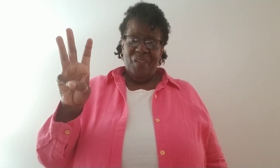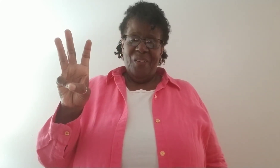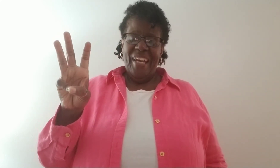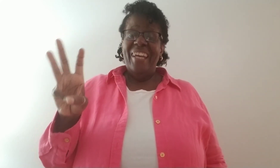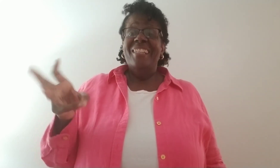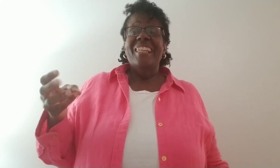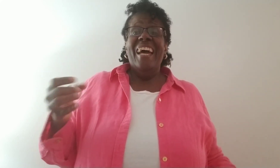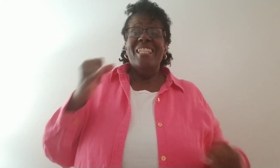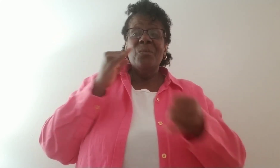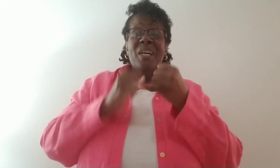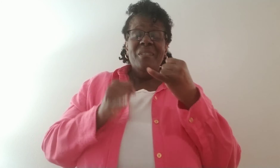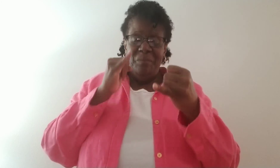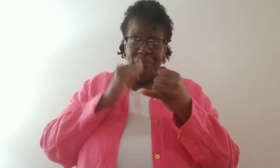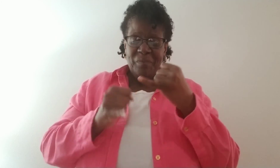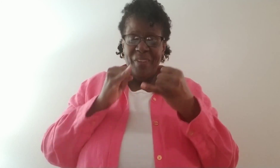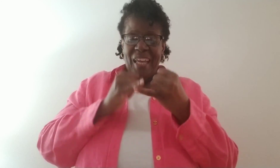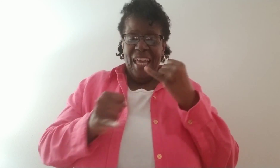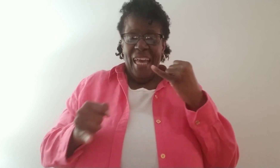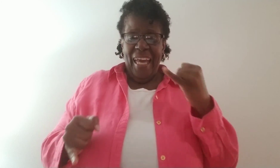Okay, the last one.